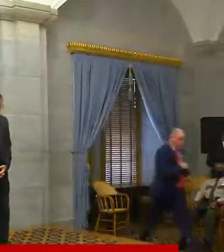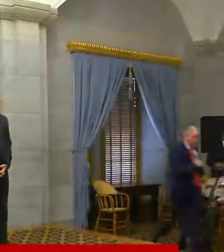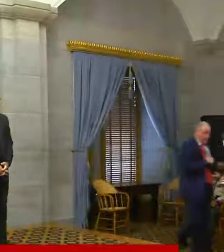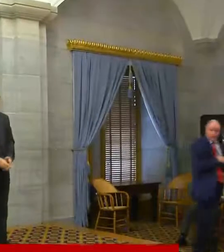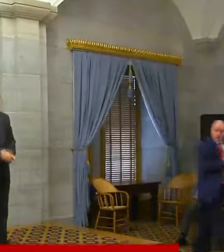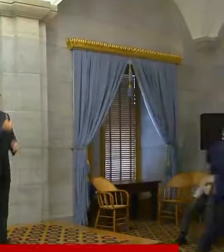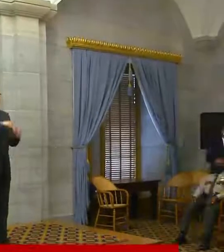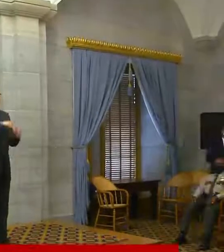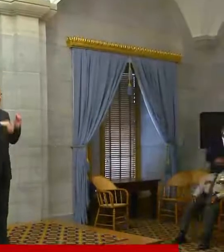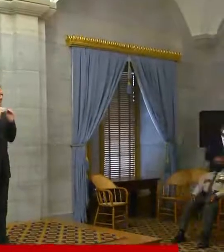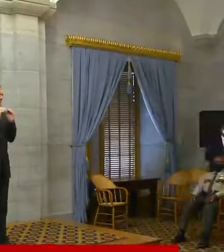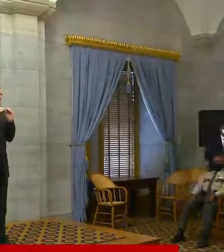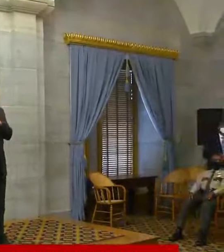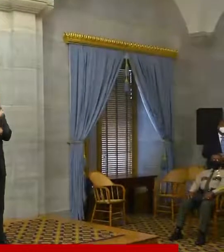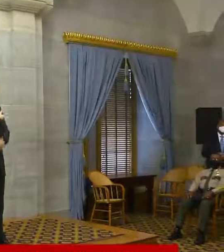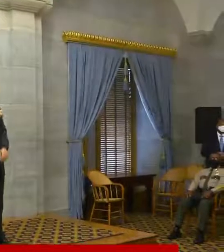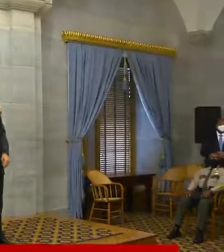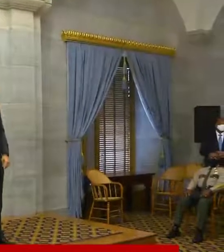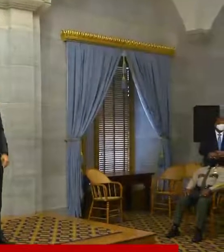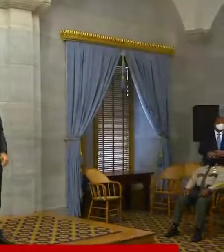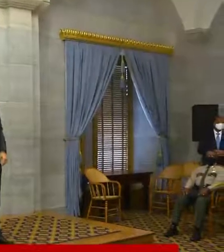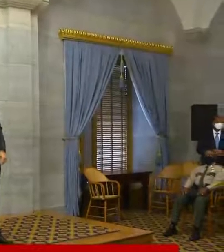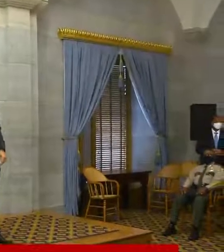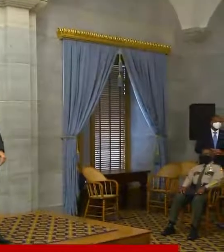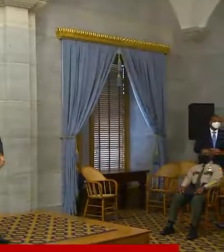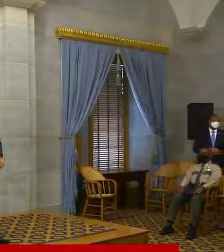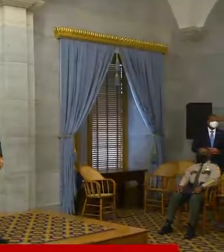Do we have any more?